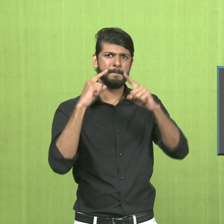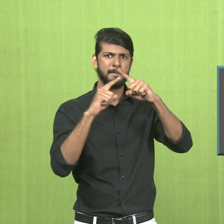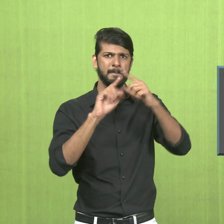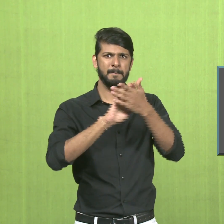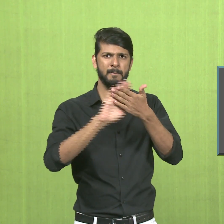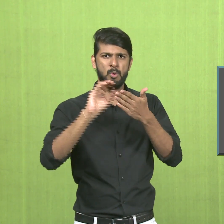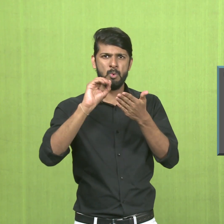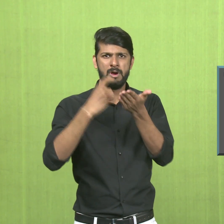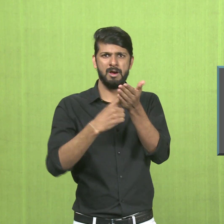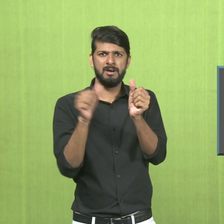and every